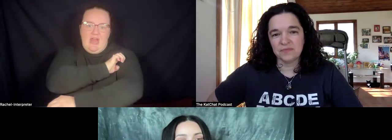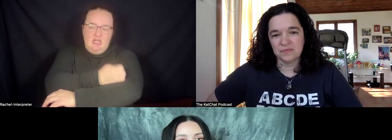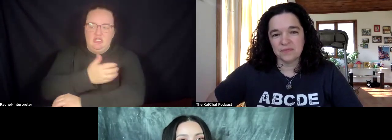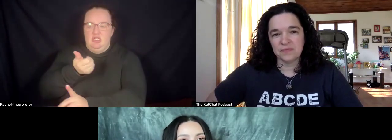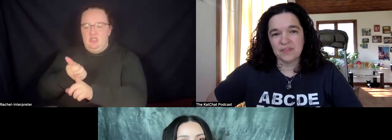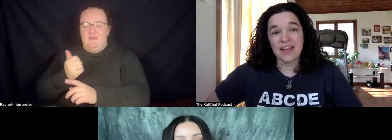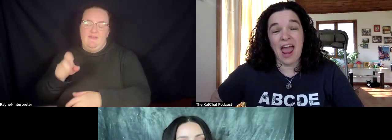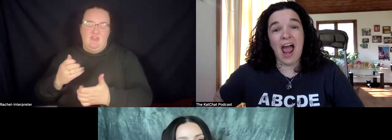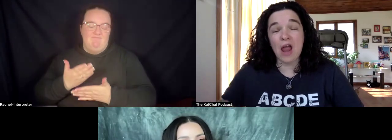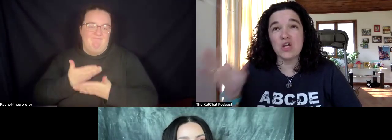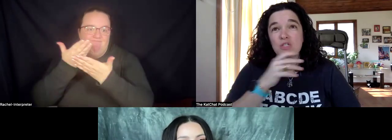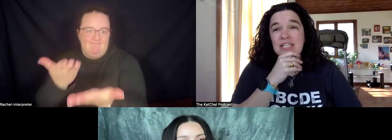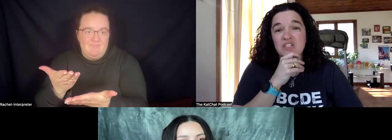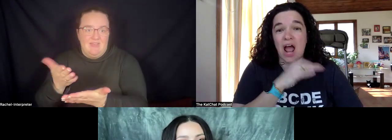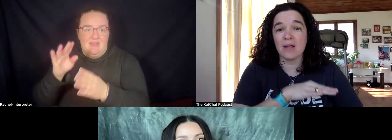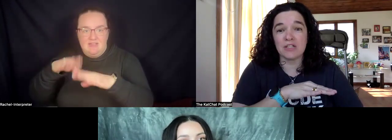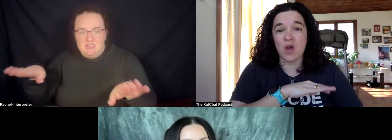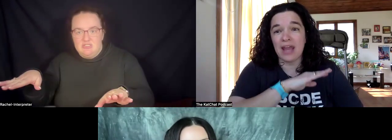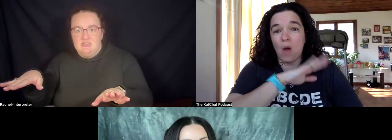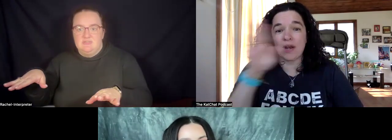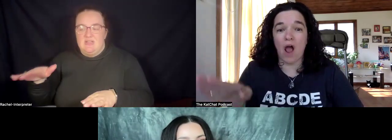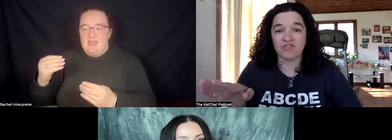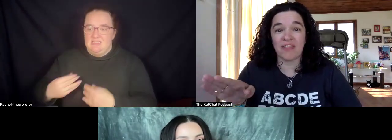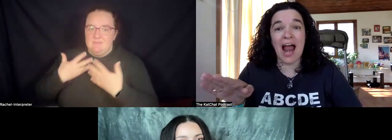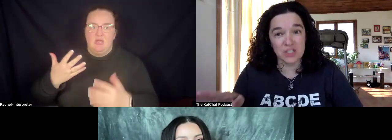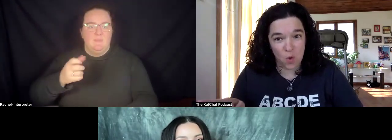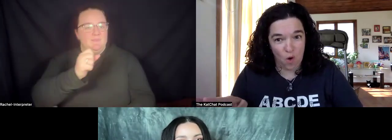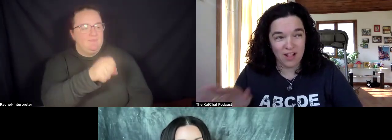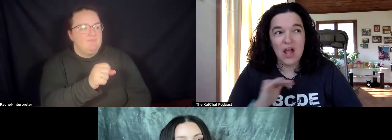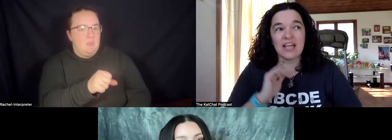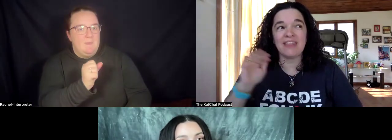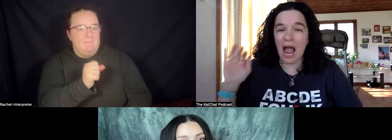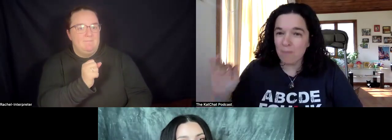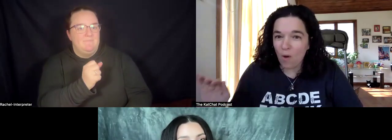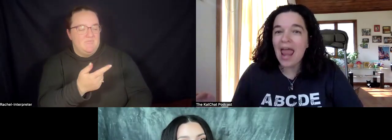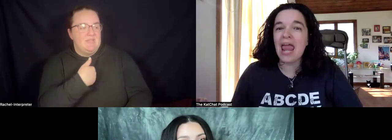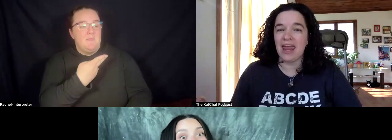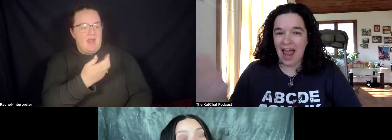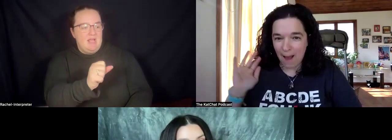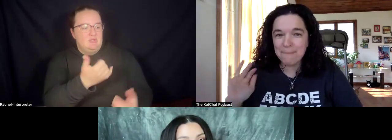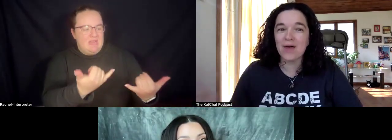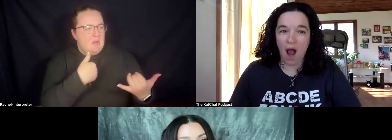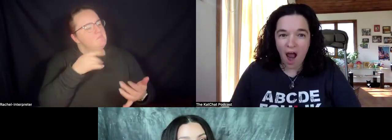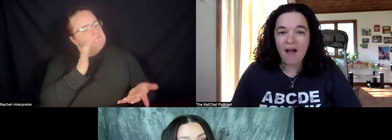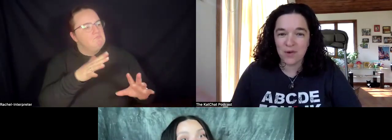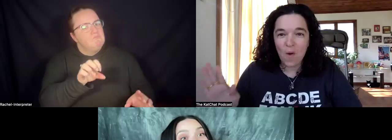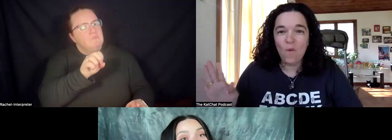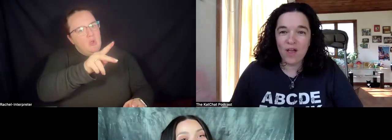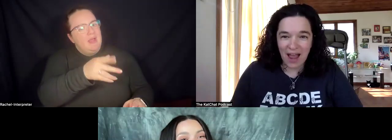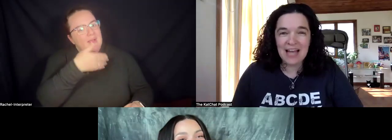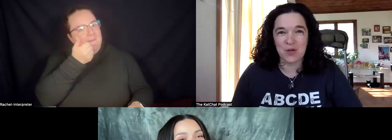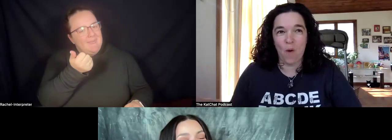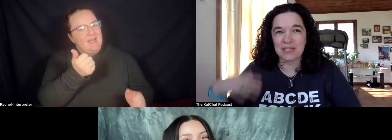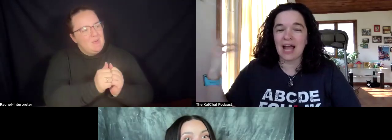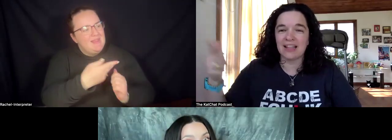and to these yeah, I used children to and teach elementary and inspire. I went up to the high school. I think I'm okay. I'm better off